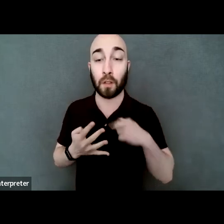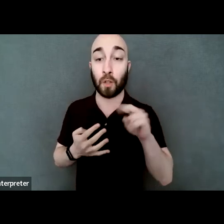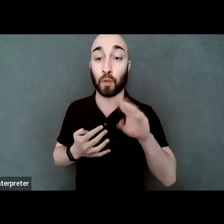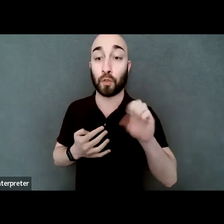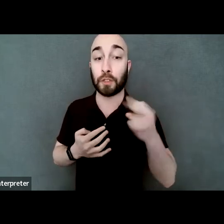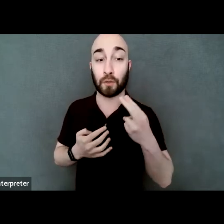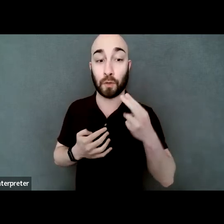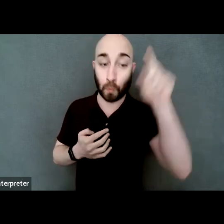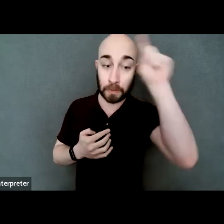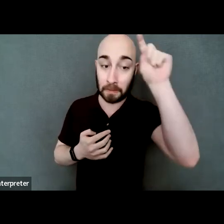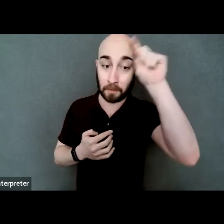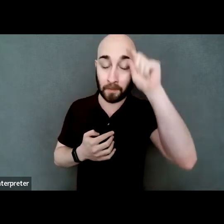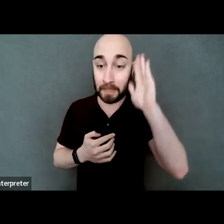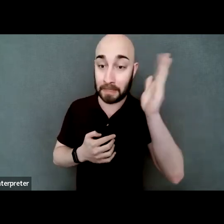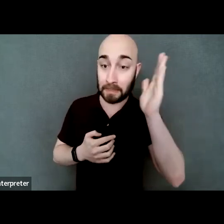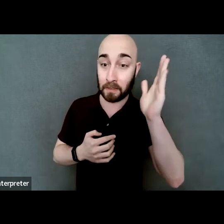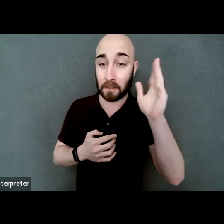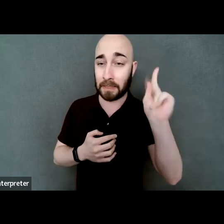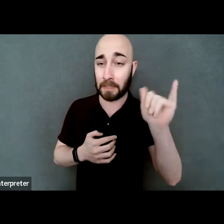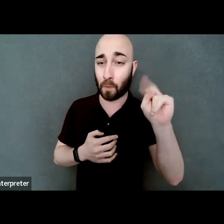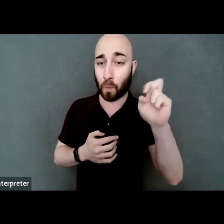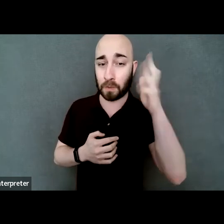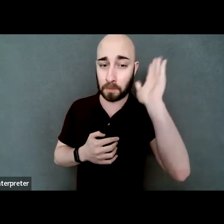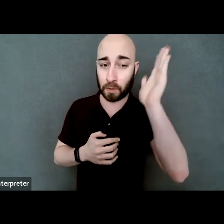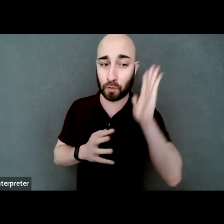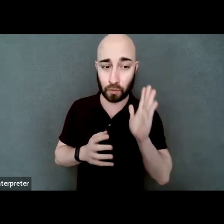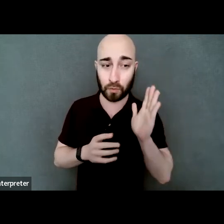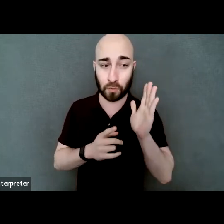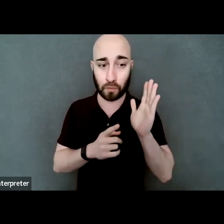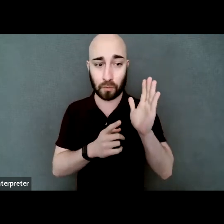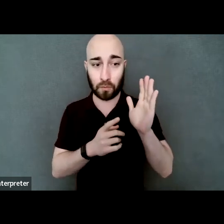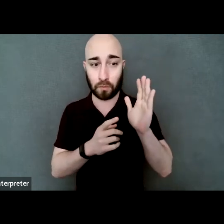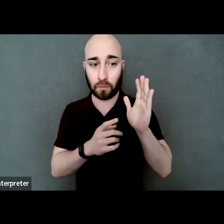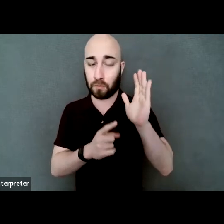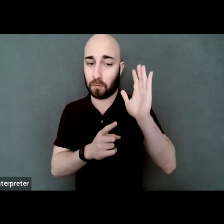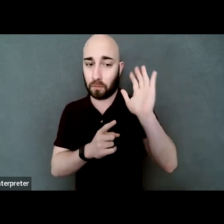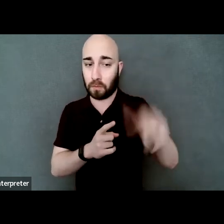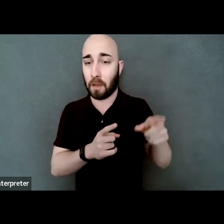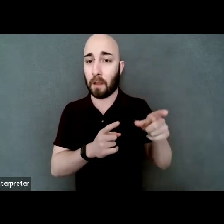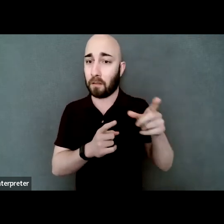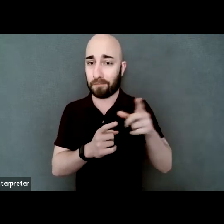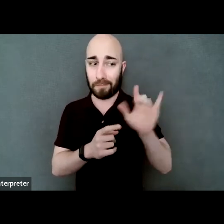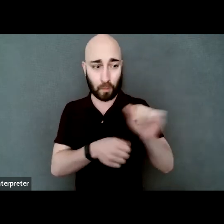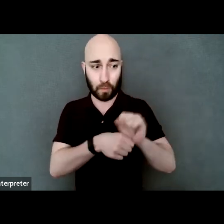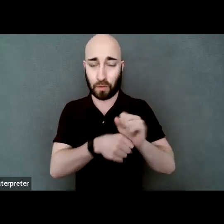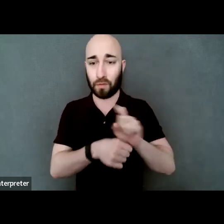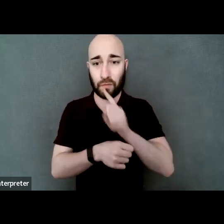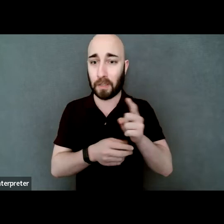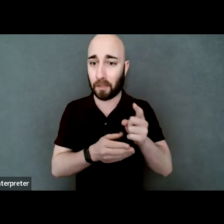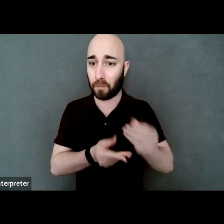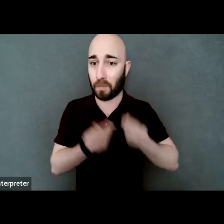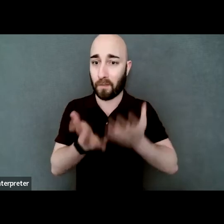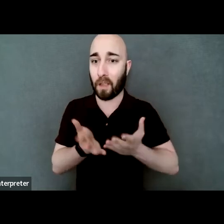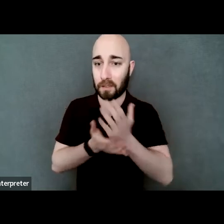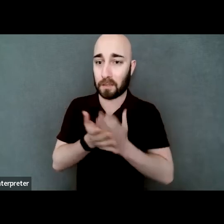keynote speakers and how that all plays into the work and how that helped really provide some of